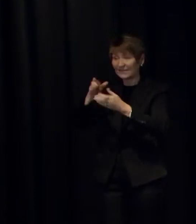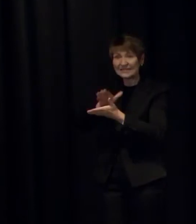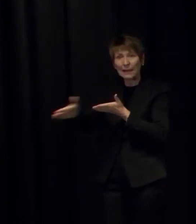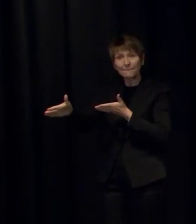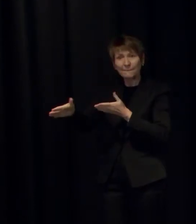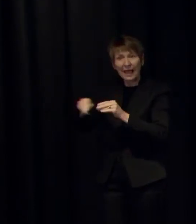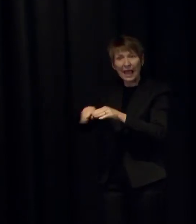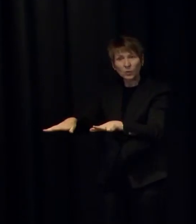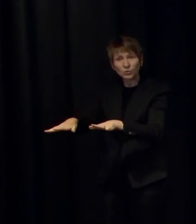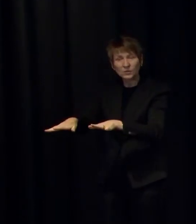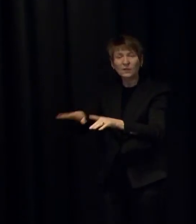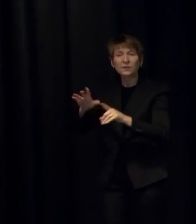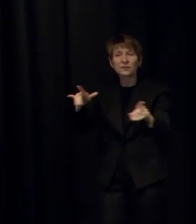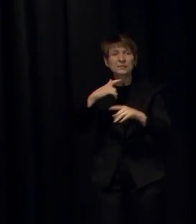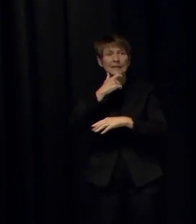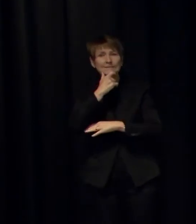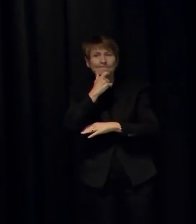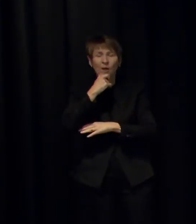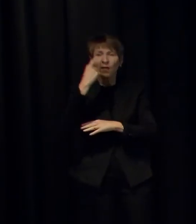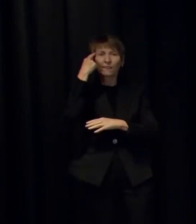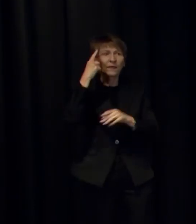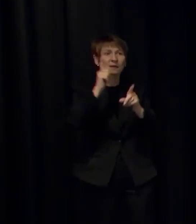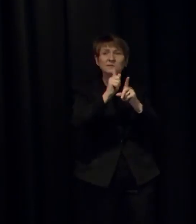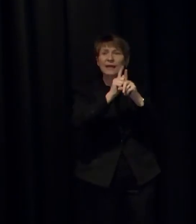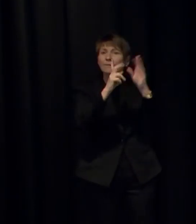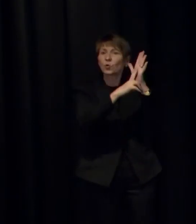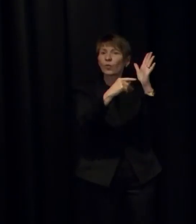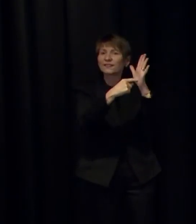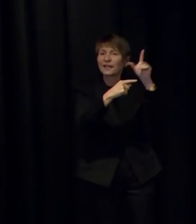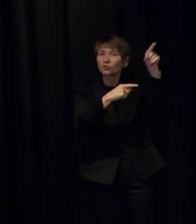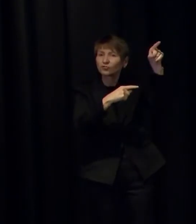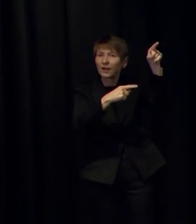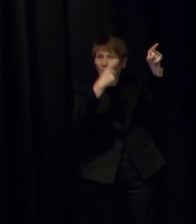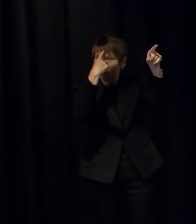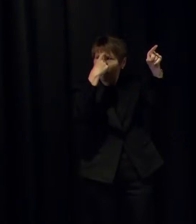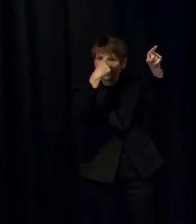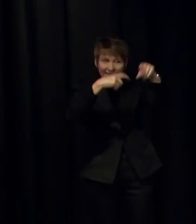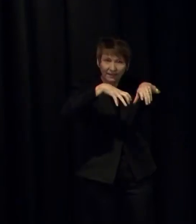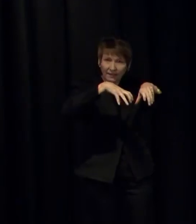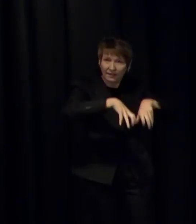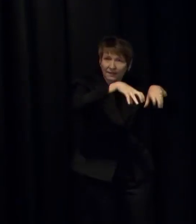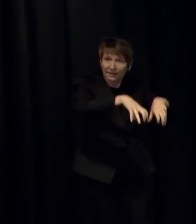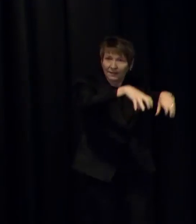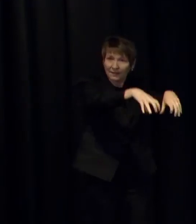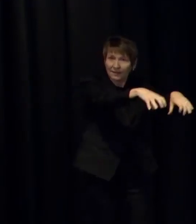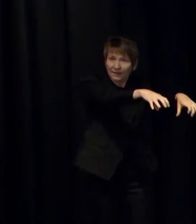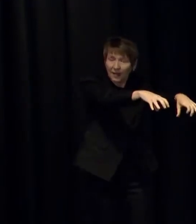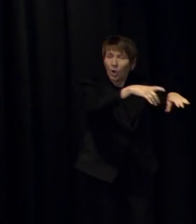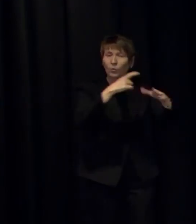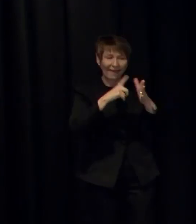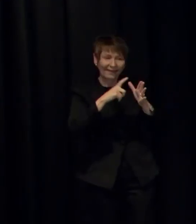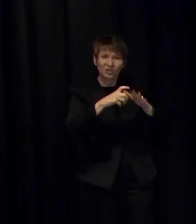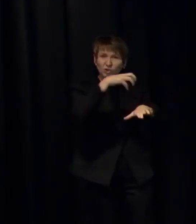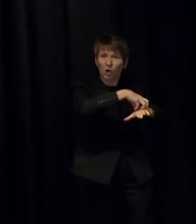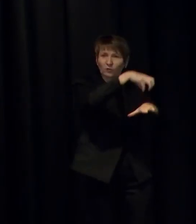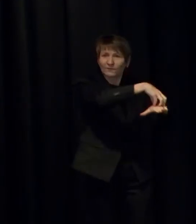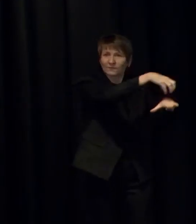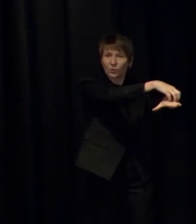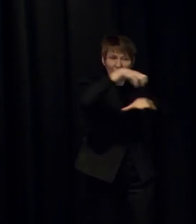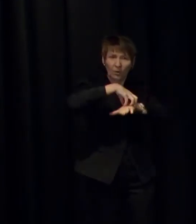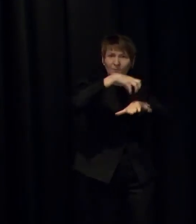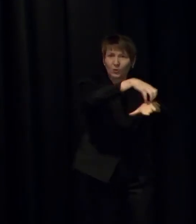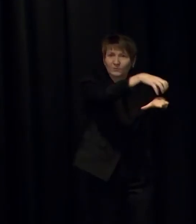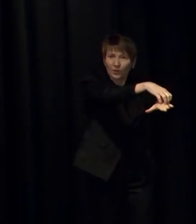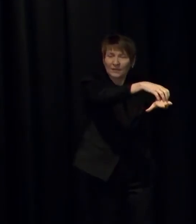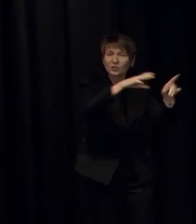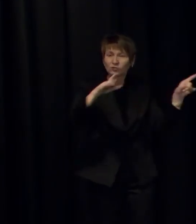not vaccinated. Or when another variant pops up, we will have Mickleham. So I think it